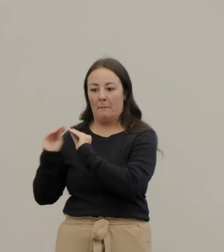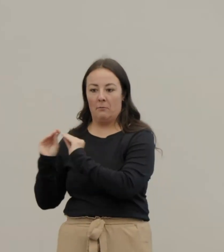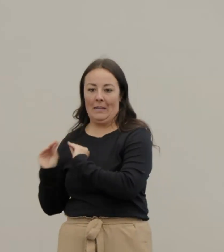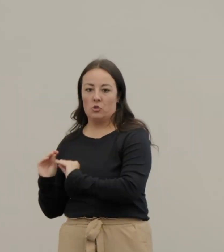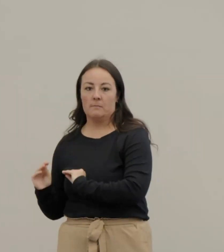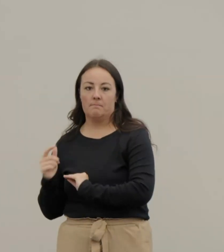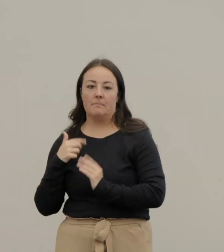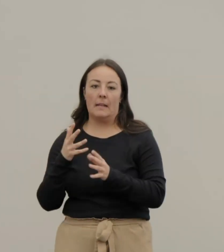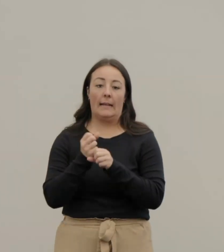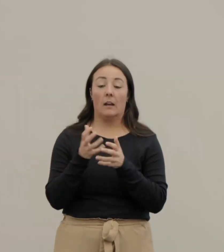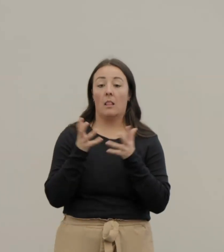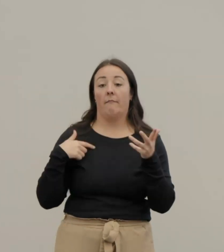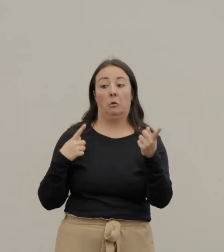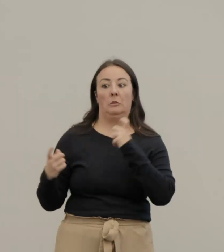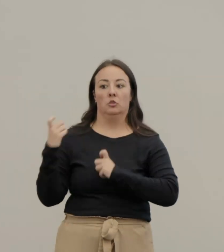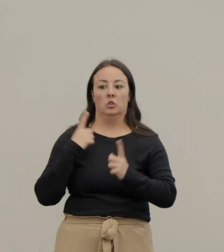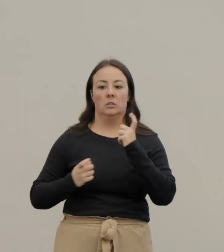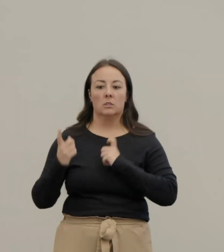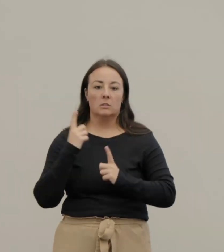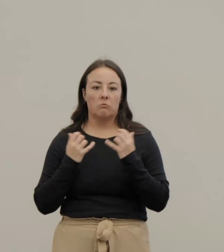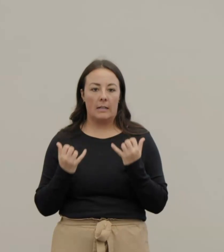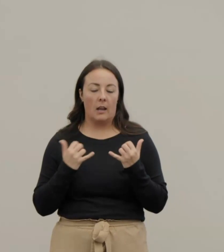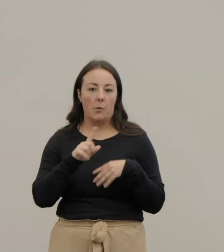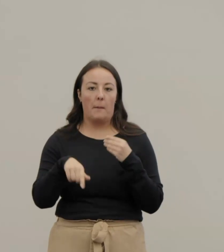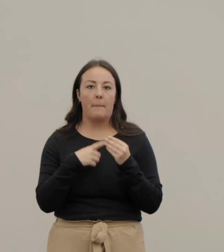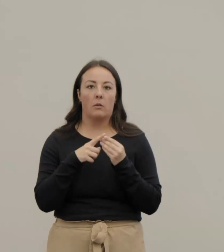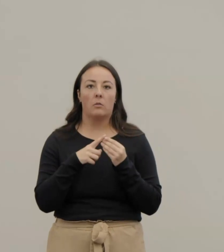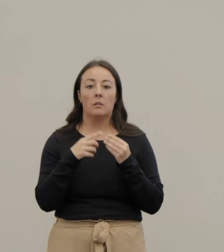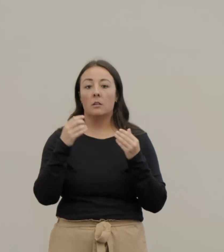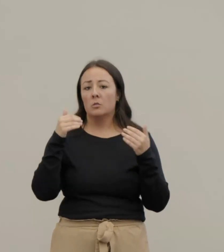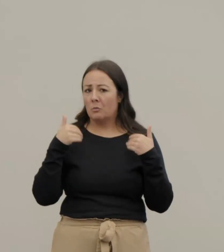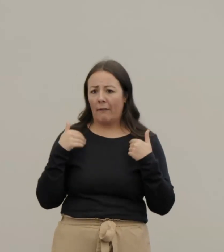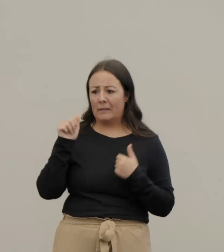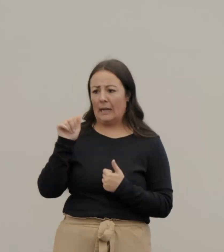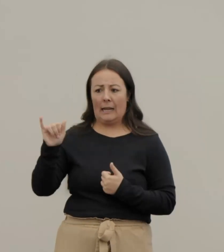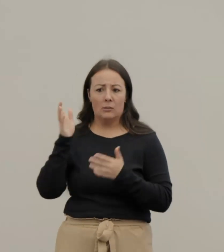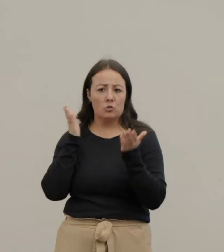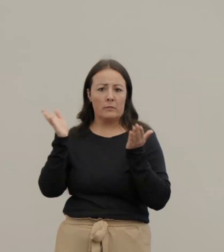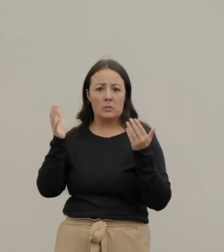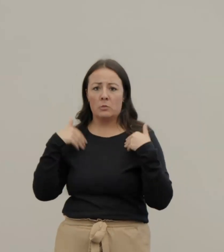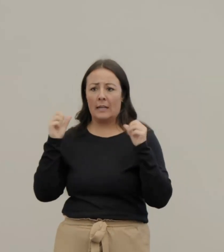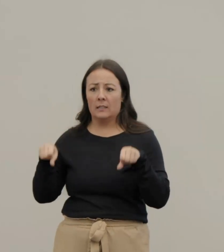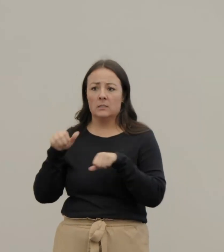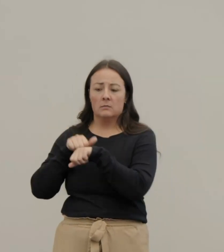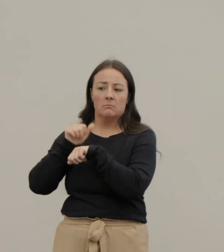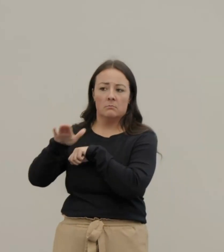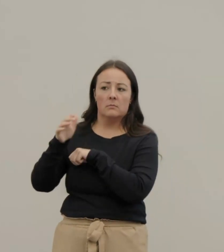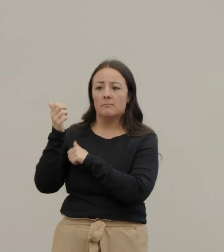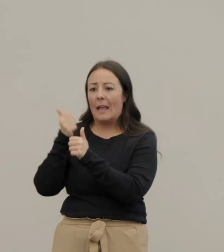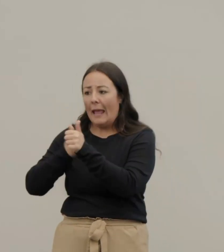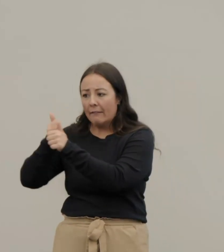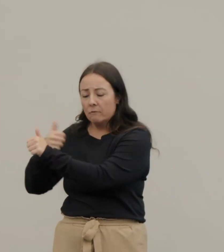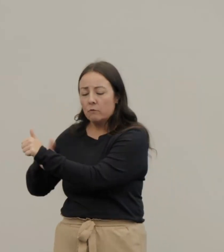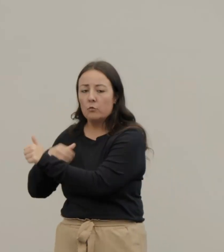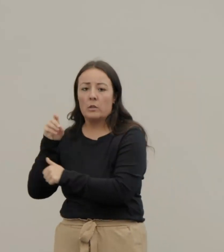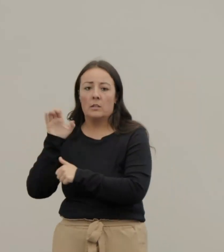lot of questions currently about if there's an AI service that we can just send every single document through in order to